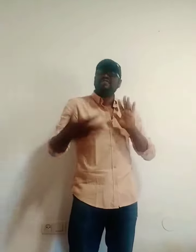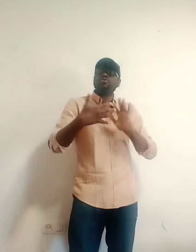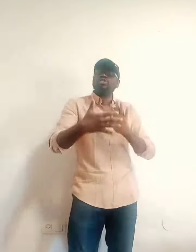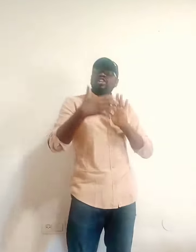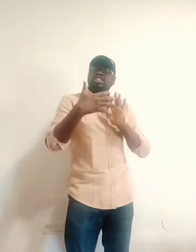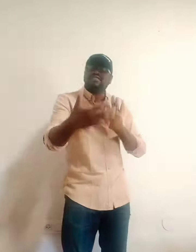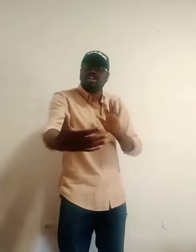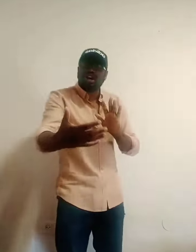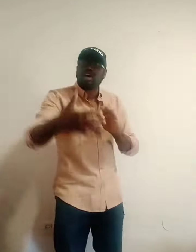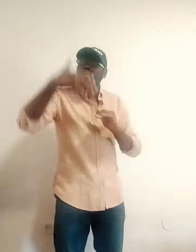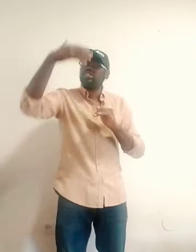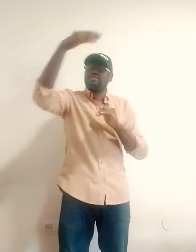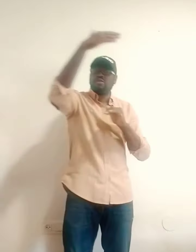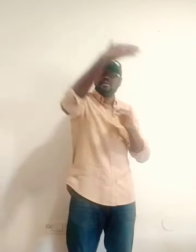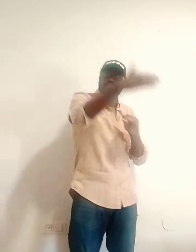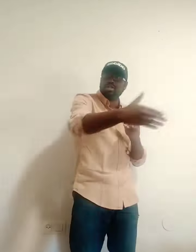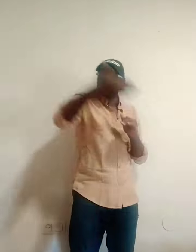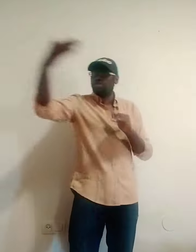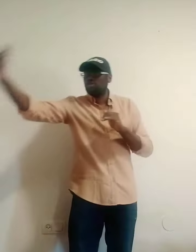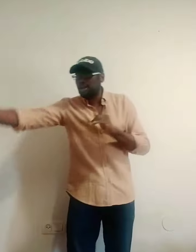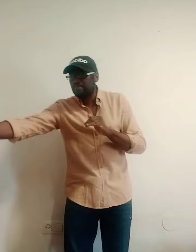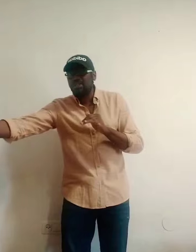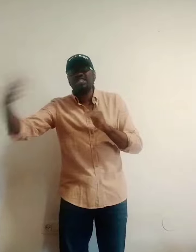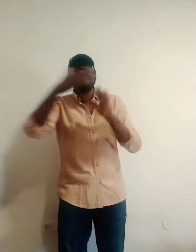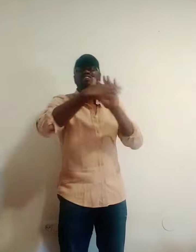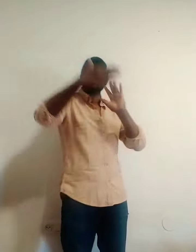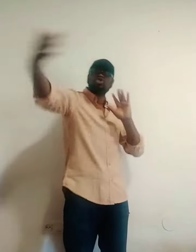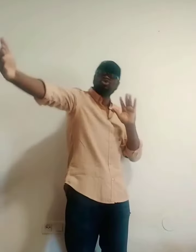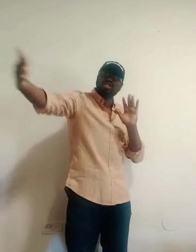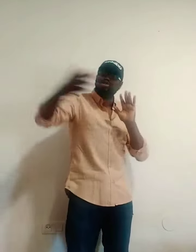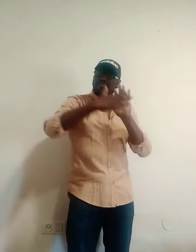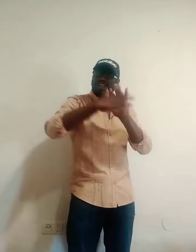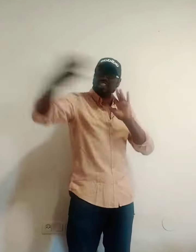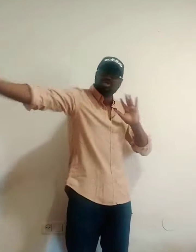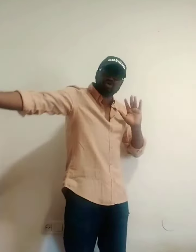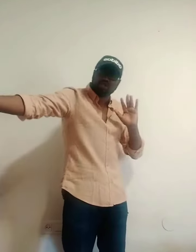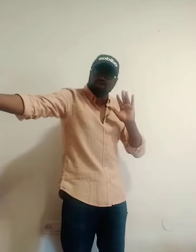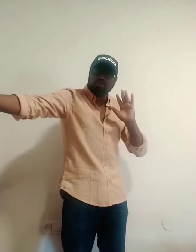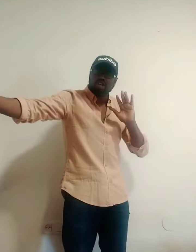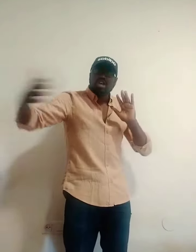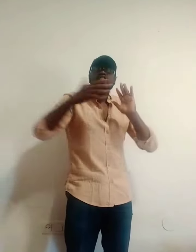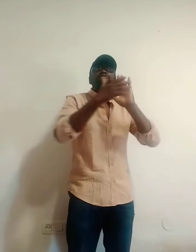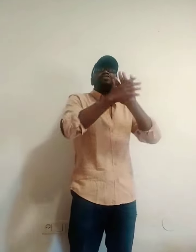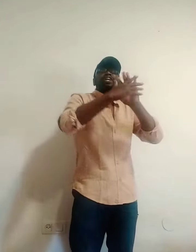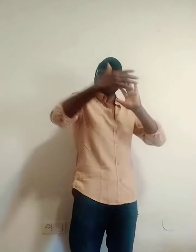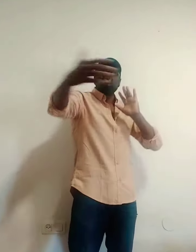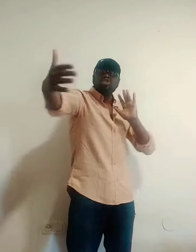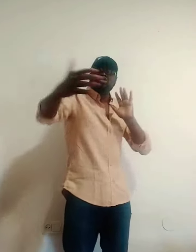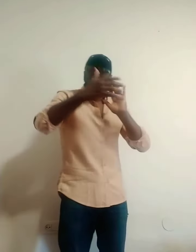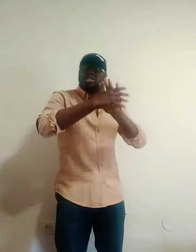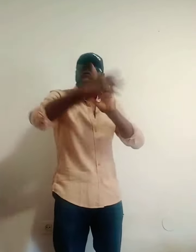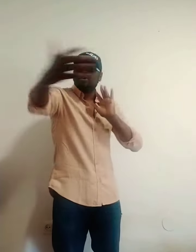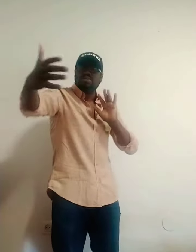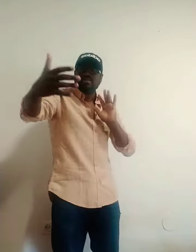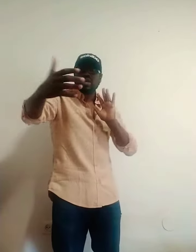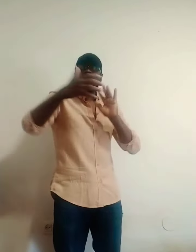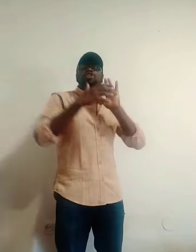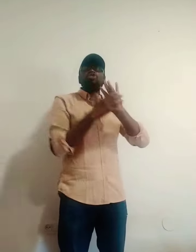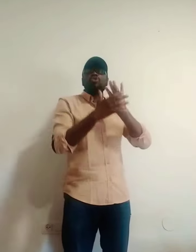Even when you are driving a car, you driving from the place to another place, it's never straight. You never get a straight road. If you get a straight road, you know there's a problem there. So